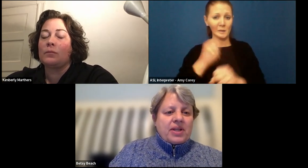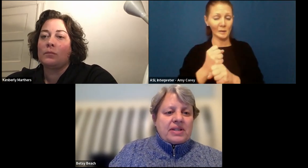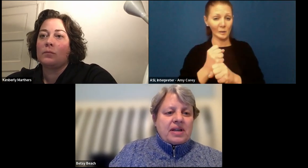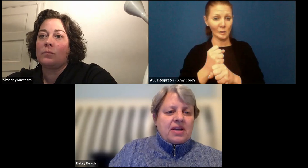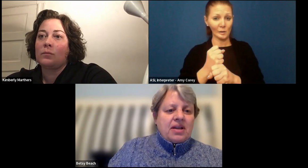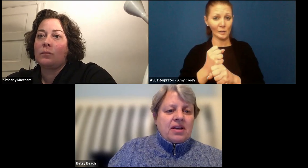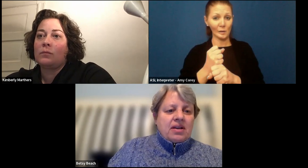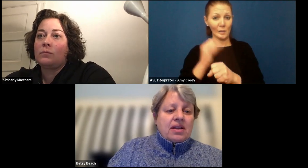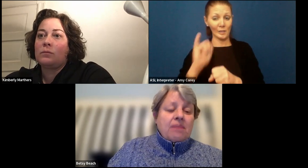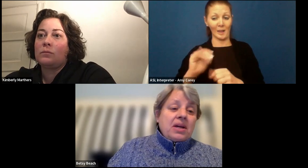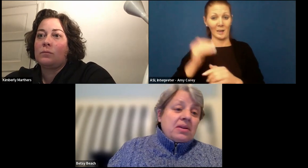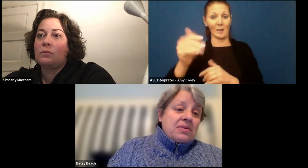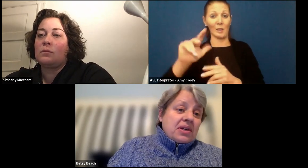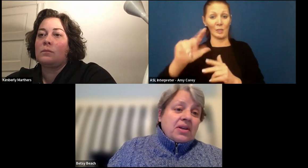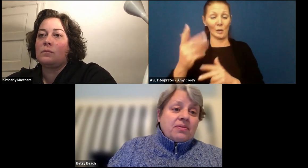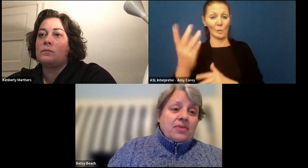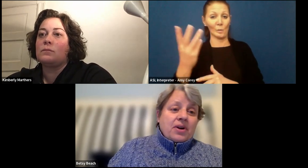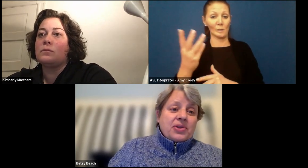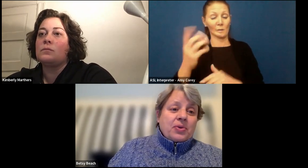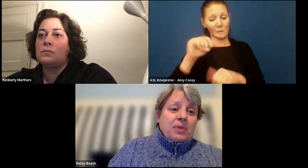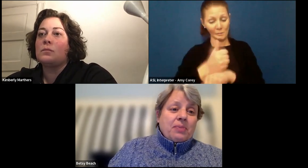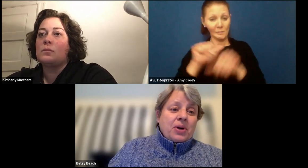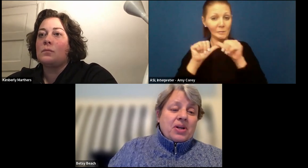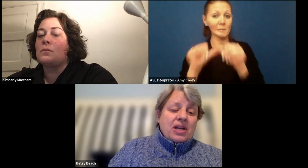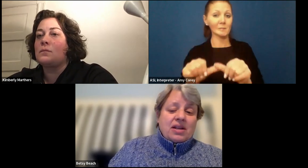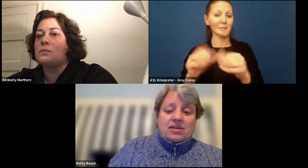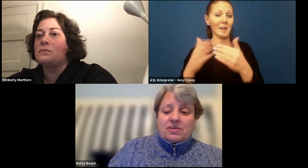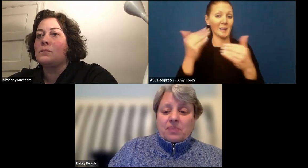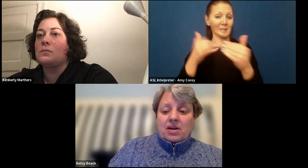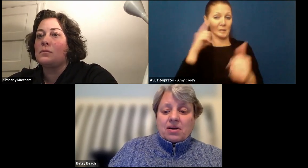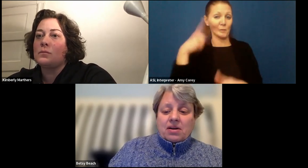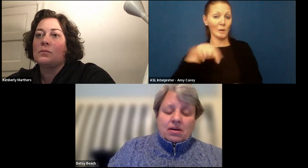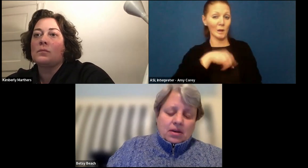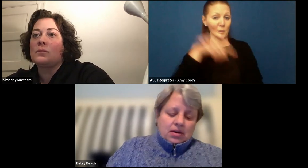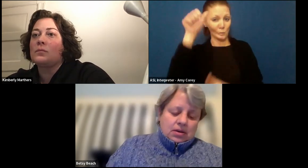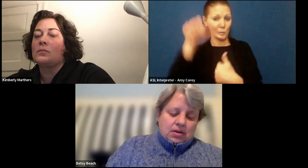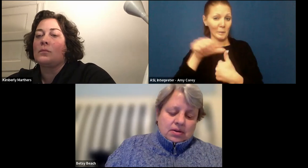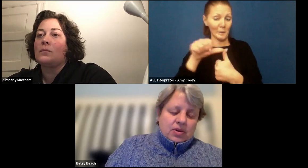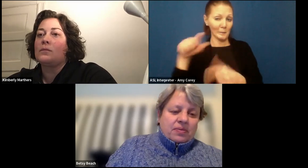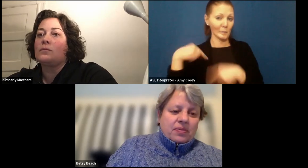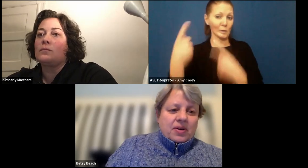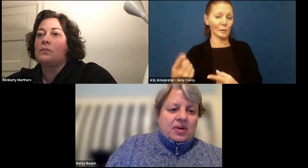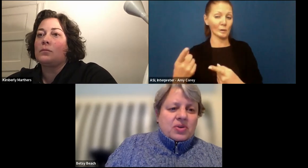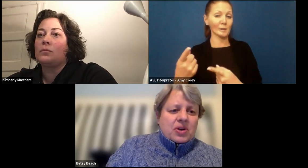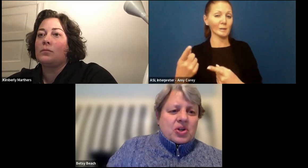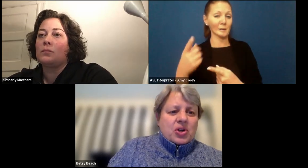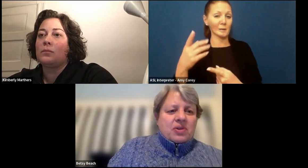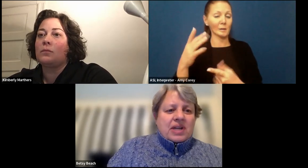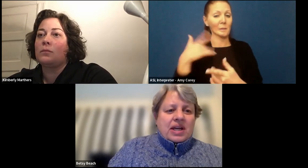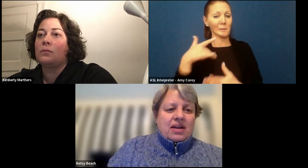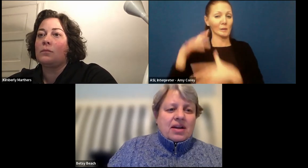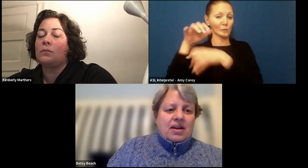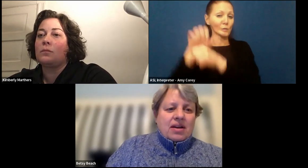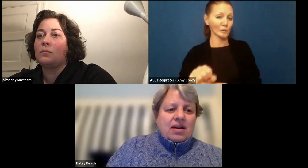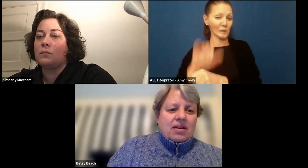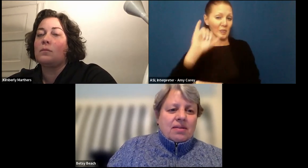third Wednesday? It'd be easy for us to remember, and it's been sort of a traditional